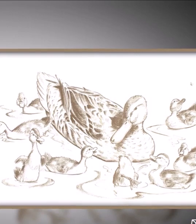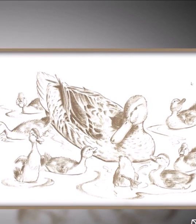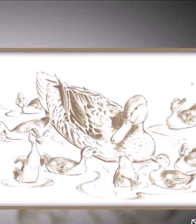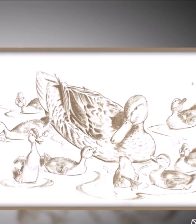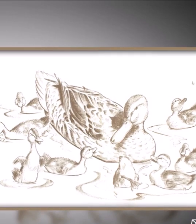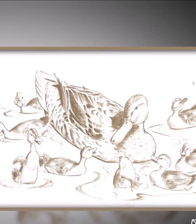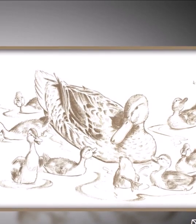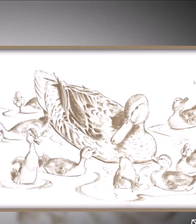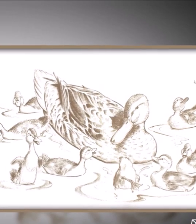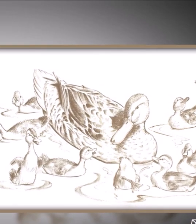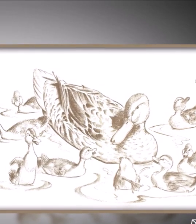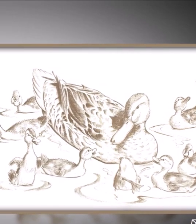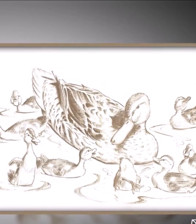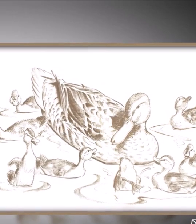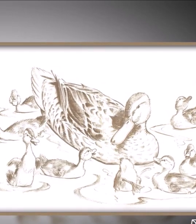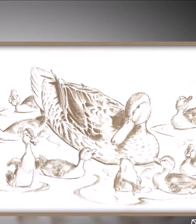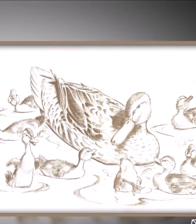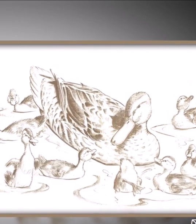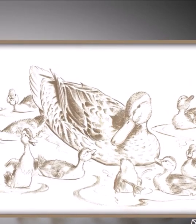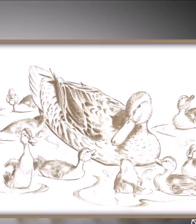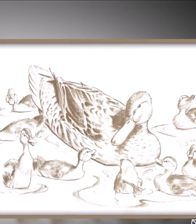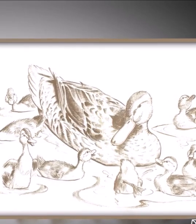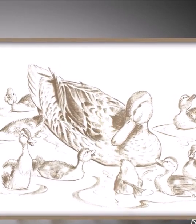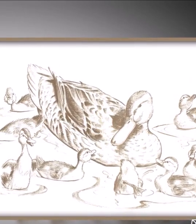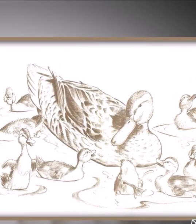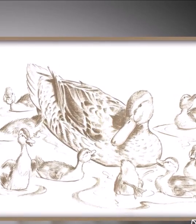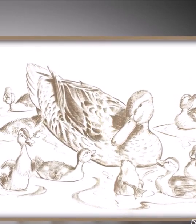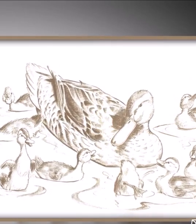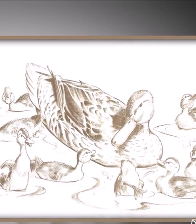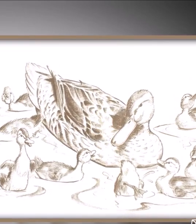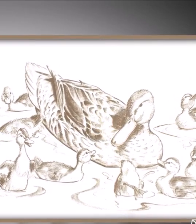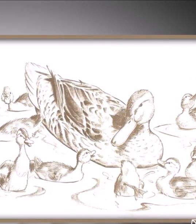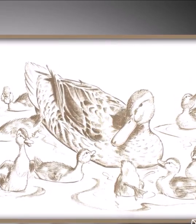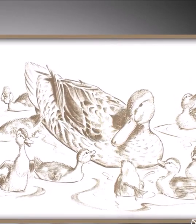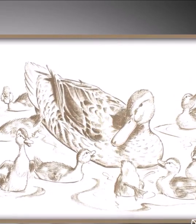She taught them how to swim and dive.